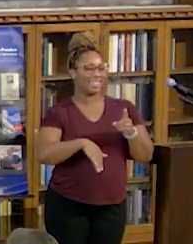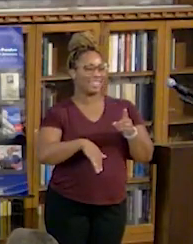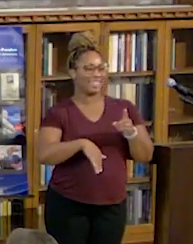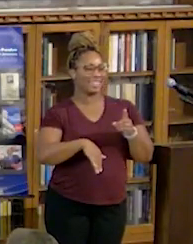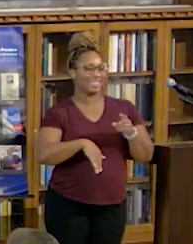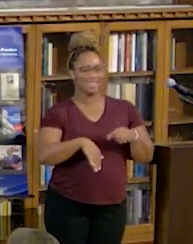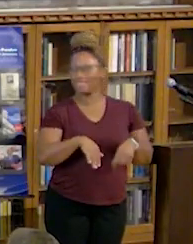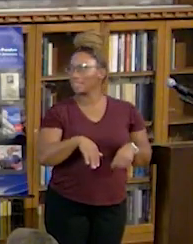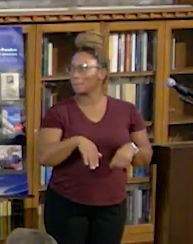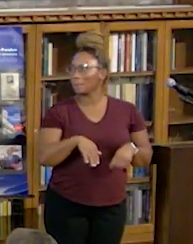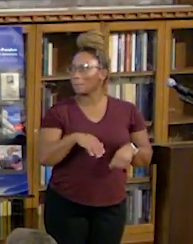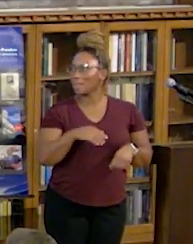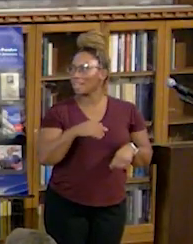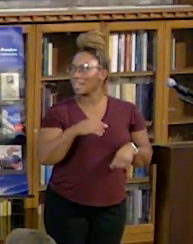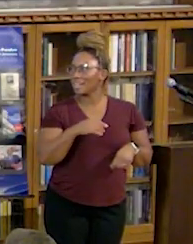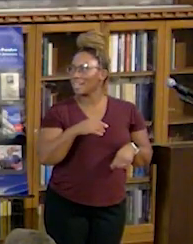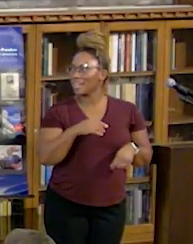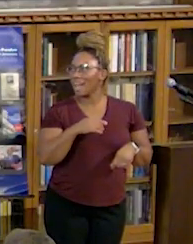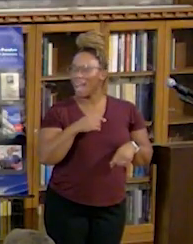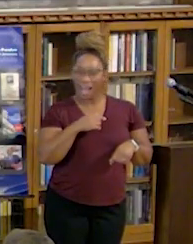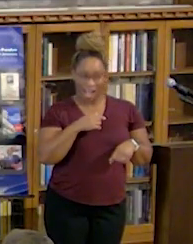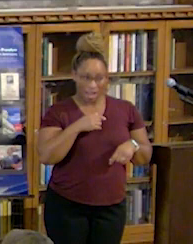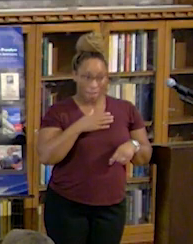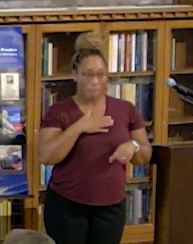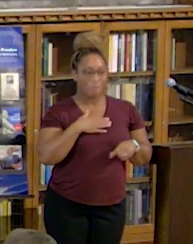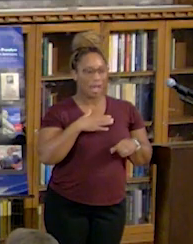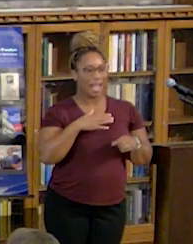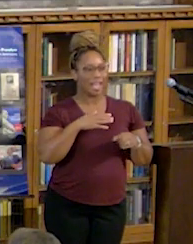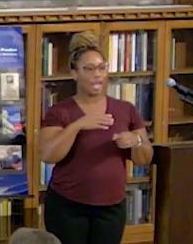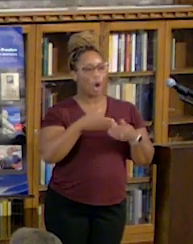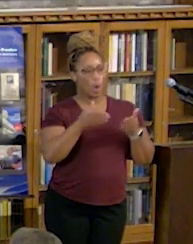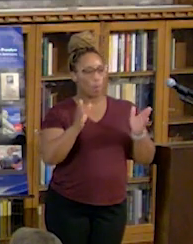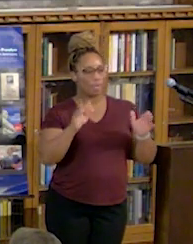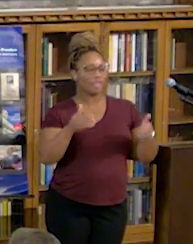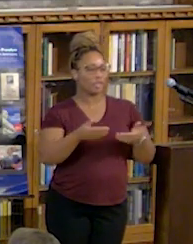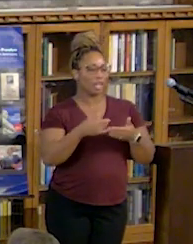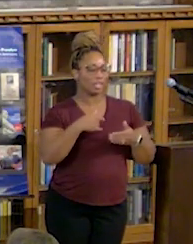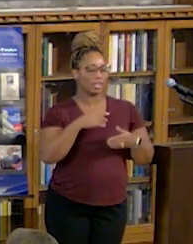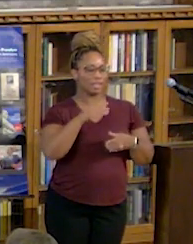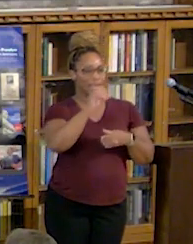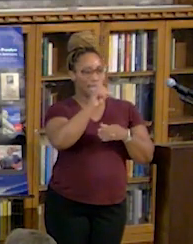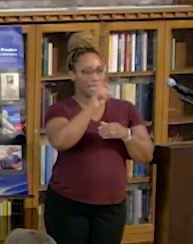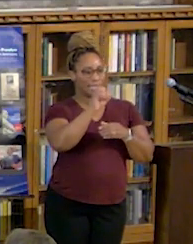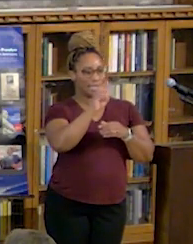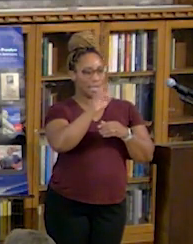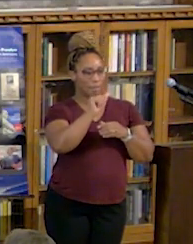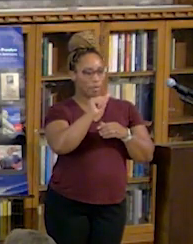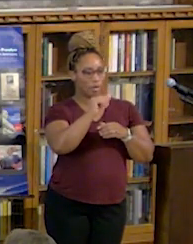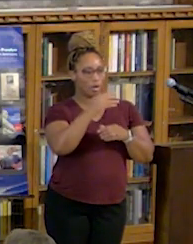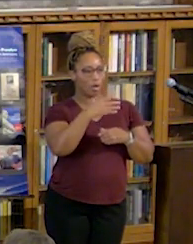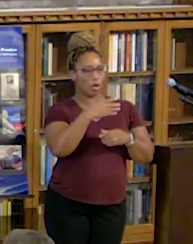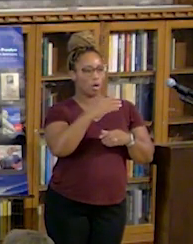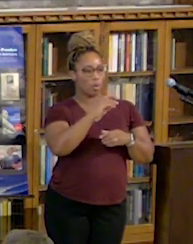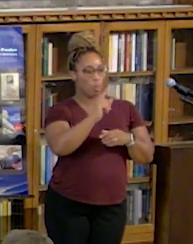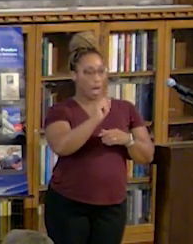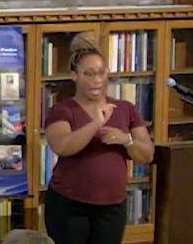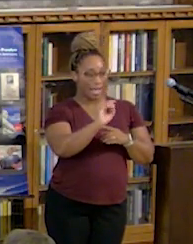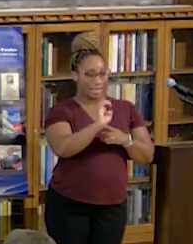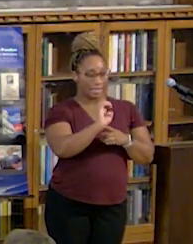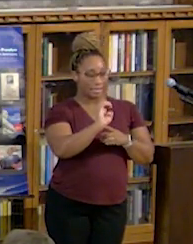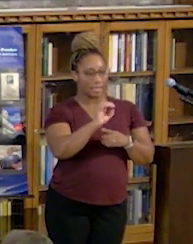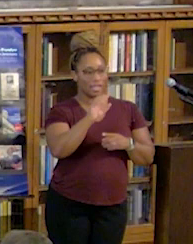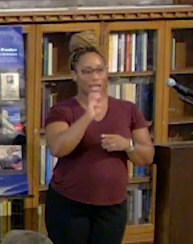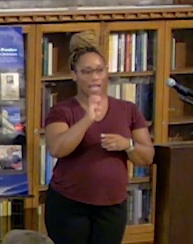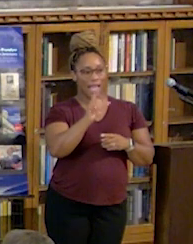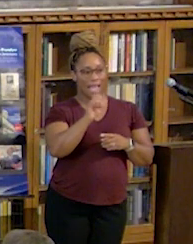less so I kind of sort of answered that in my opening remarks um Deborah grey white Darlene Clarkin Evelyn